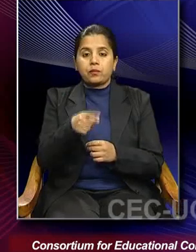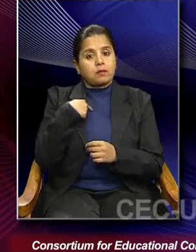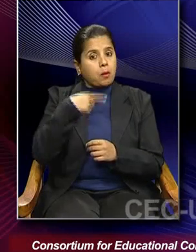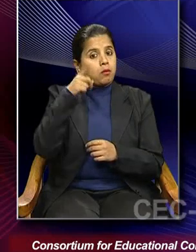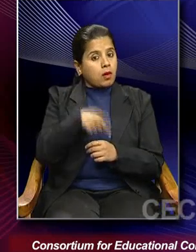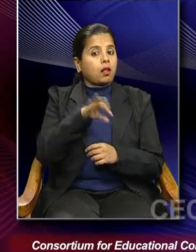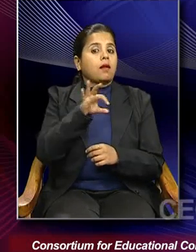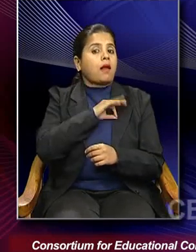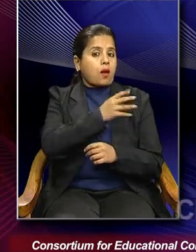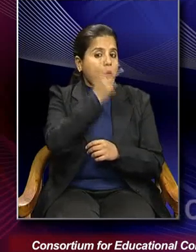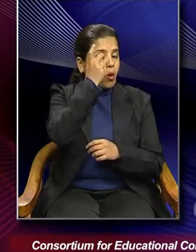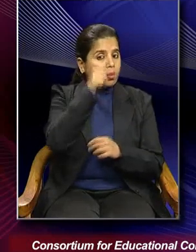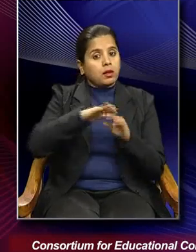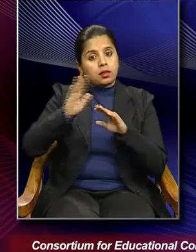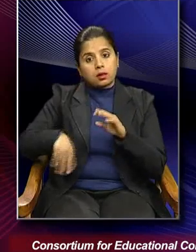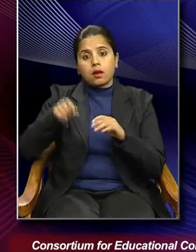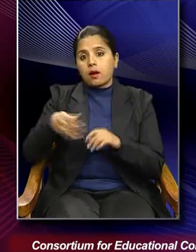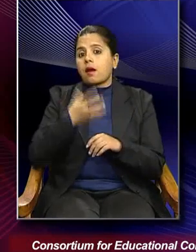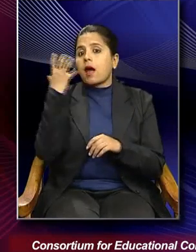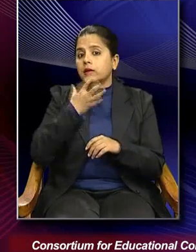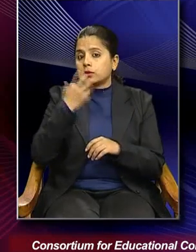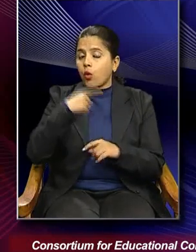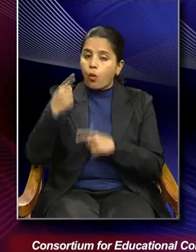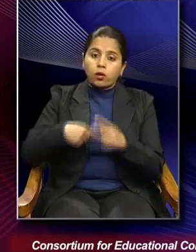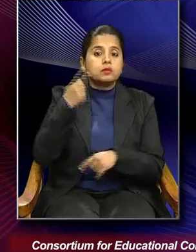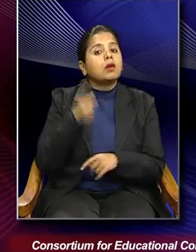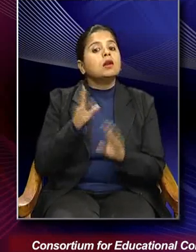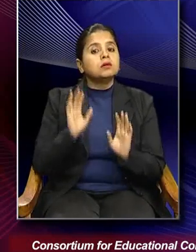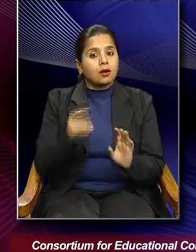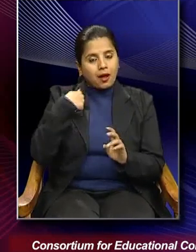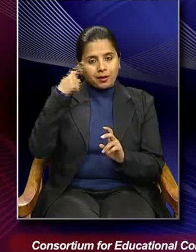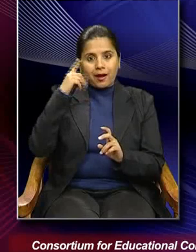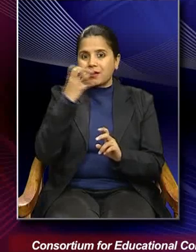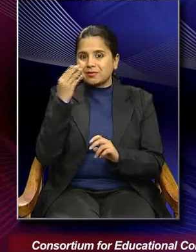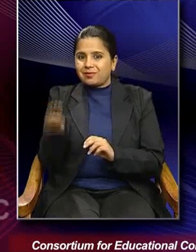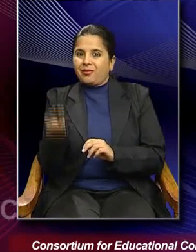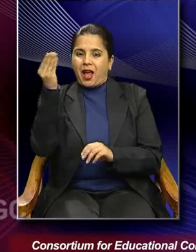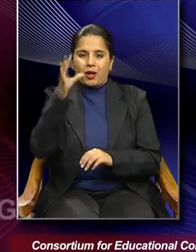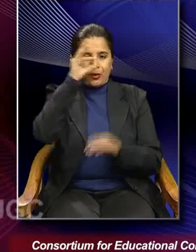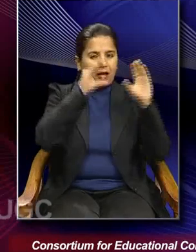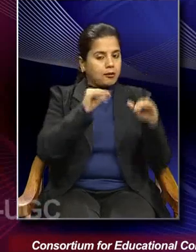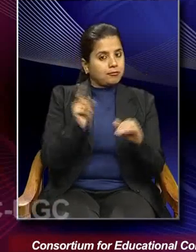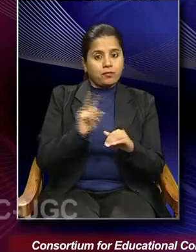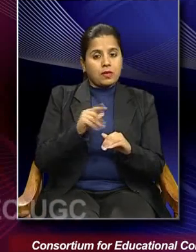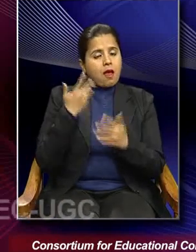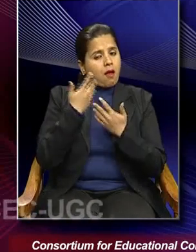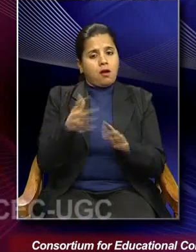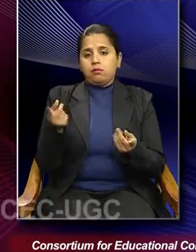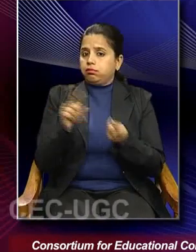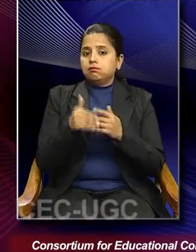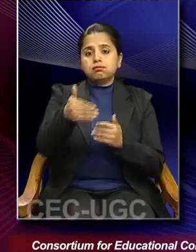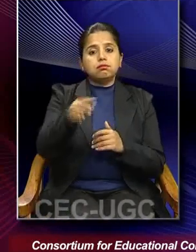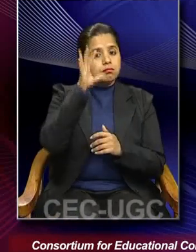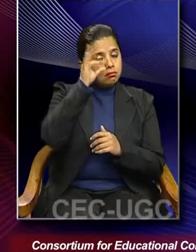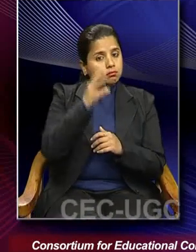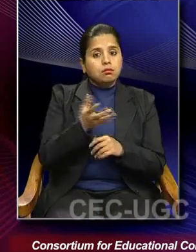should like orange better than the apples always, in under any circumstances. This is what